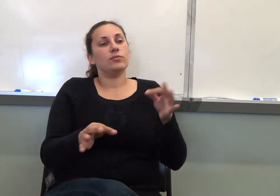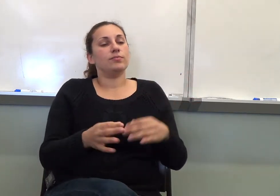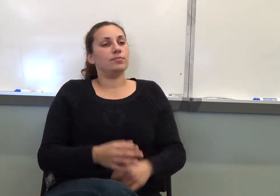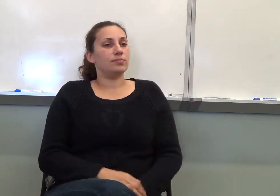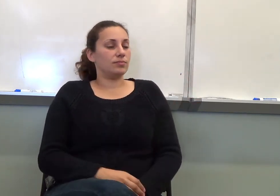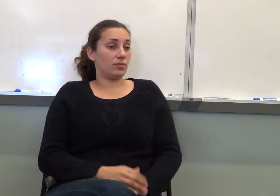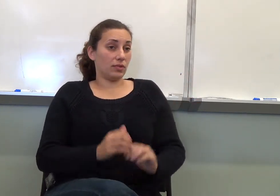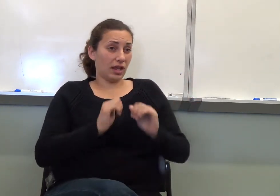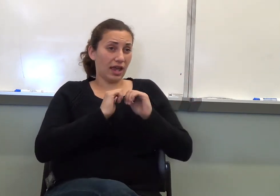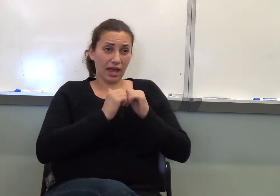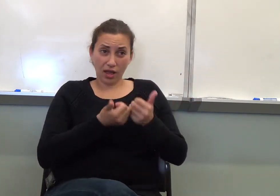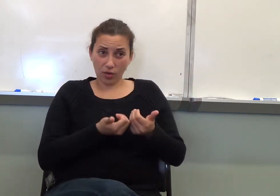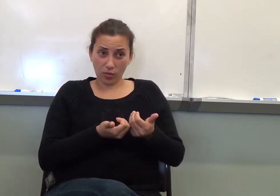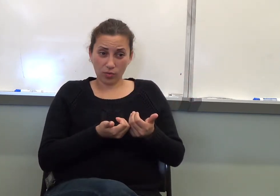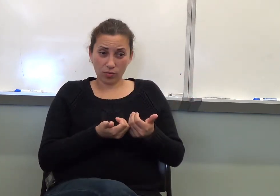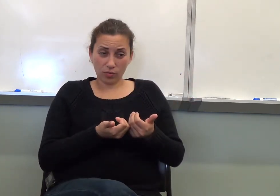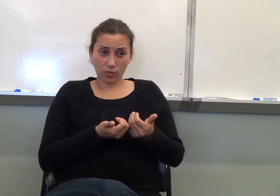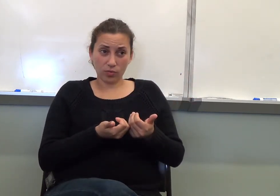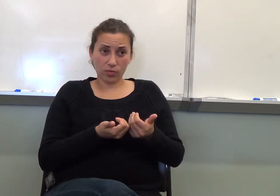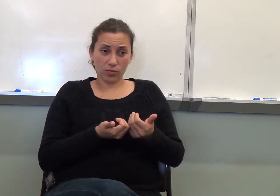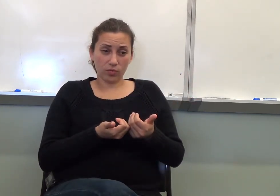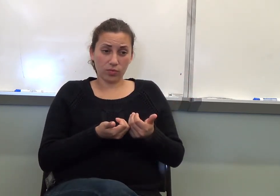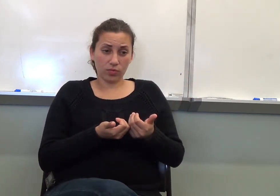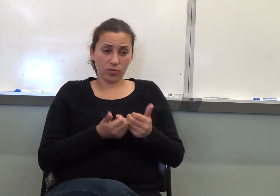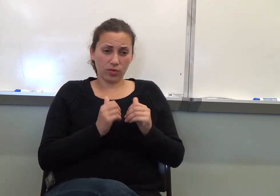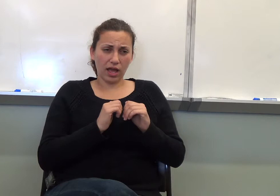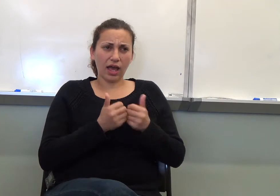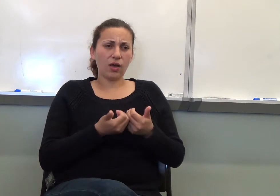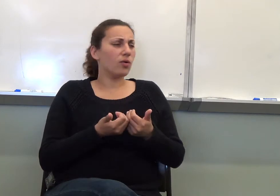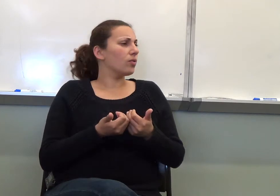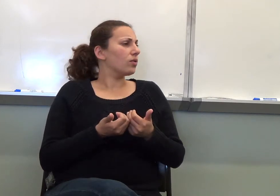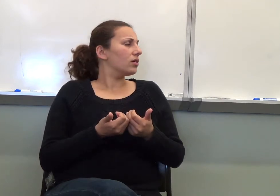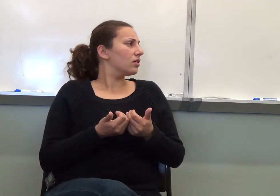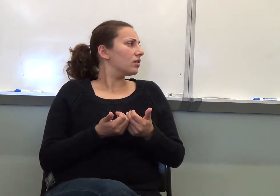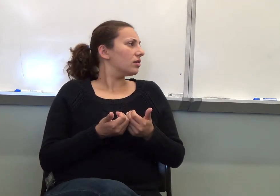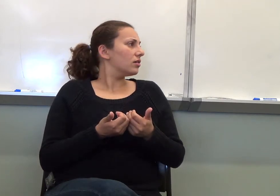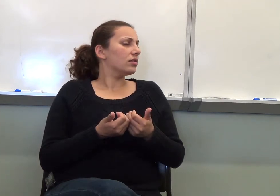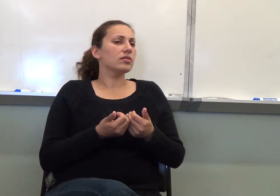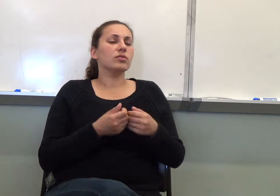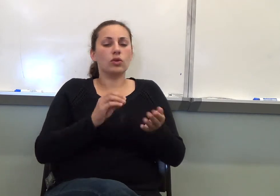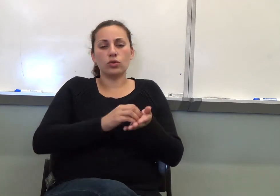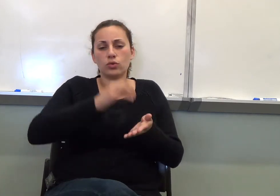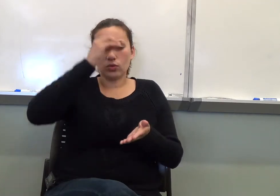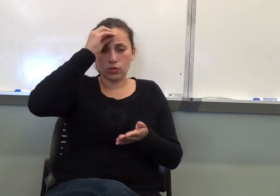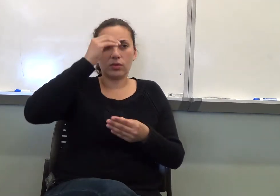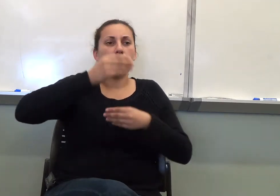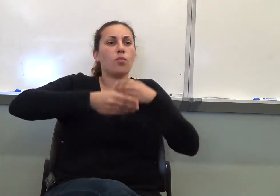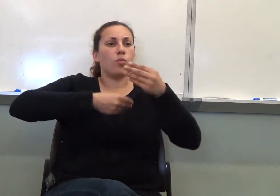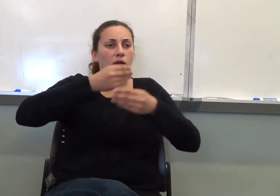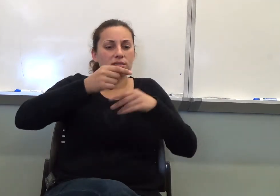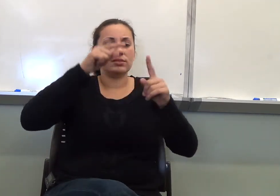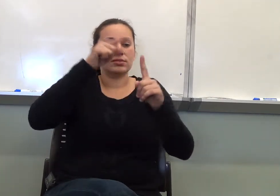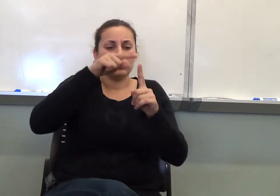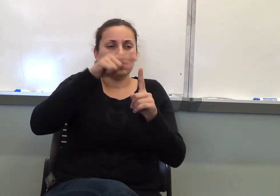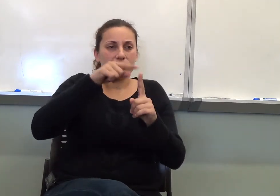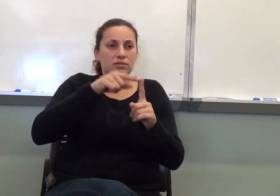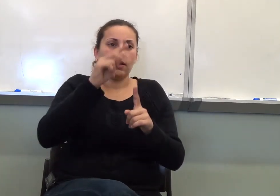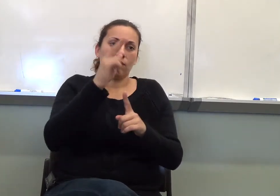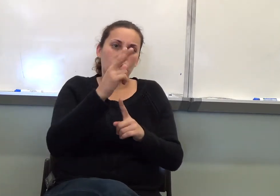by certain steps, and we'll learn the steps. But these steps guarantee that the solution of the original equation is not changed